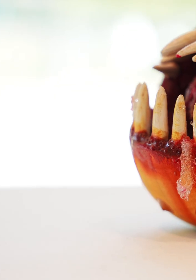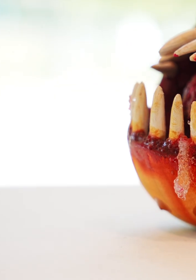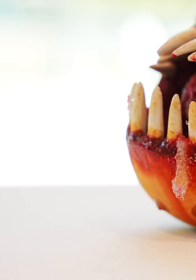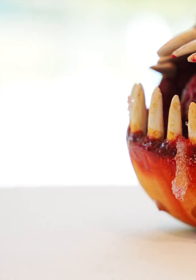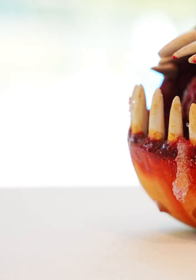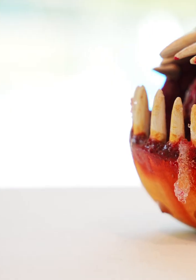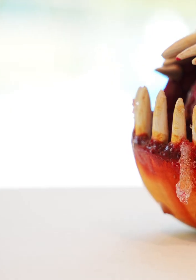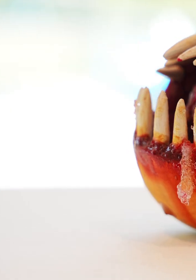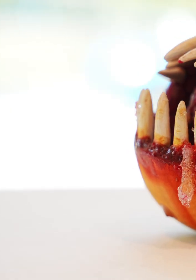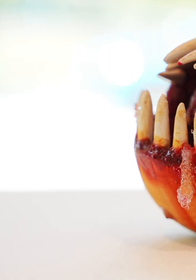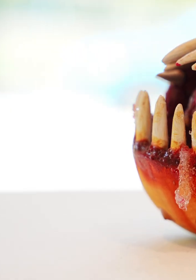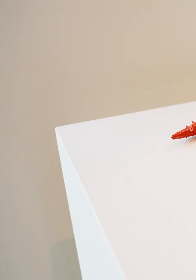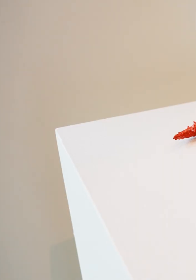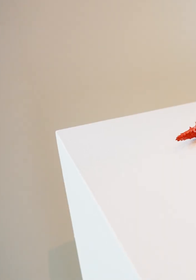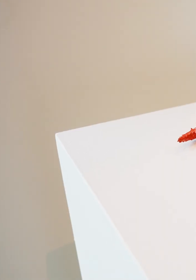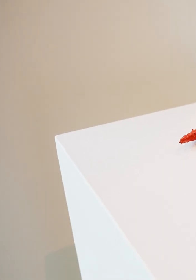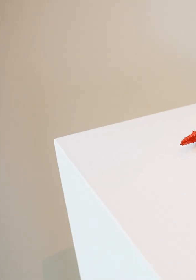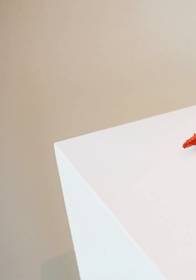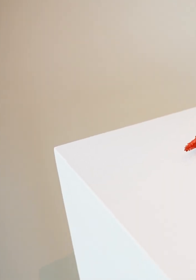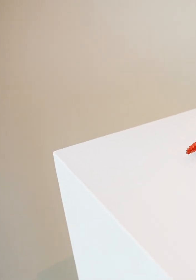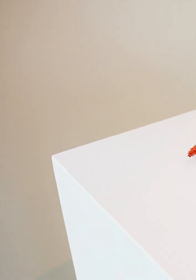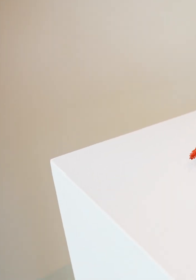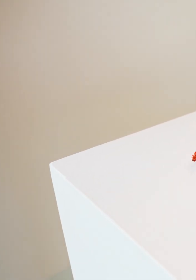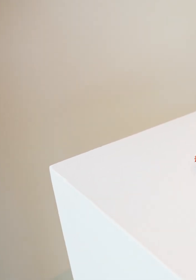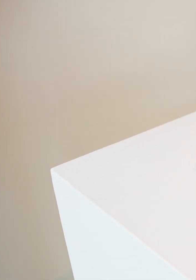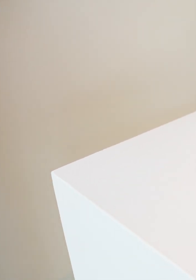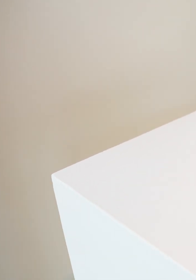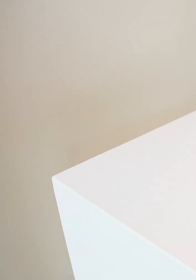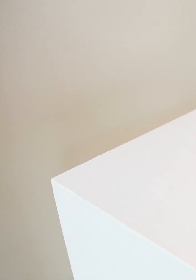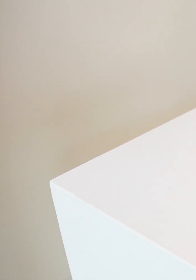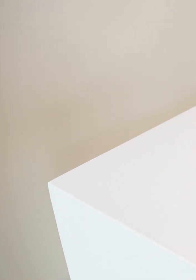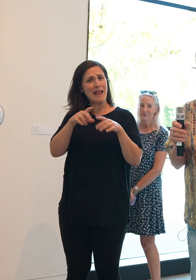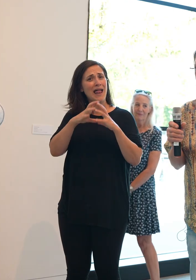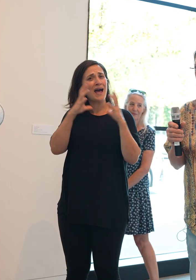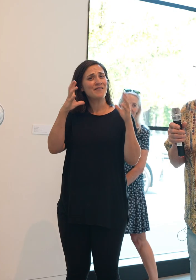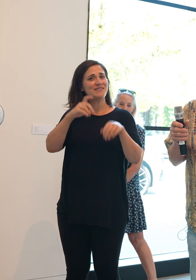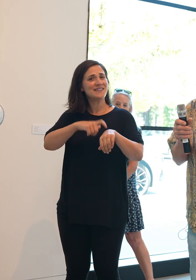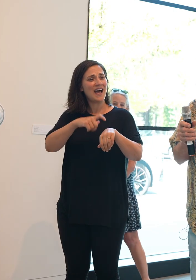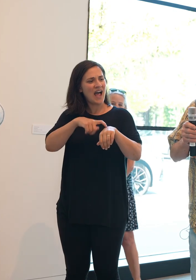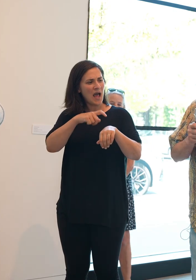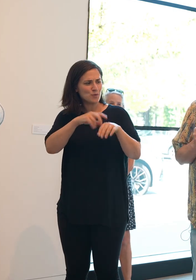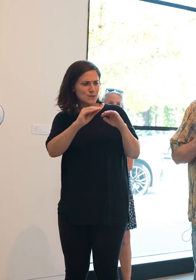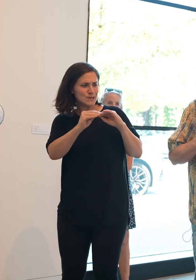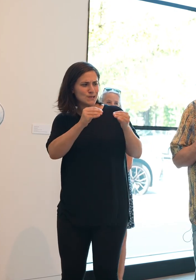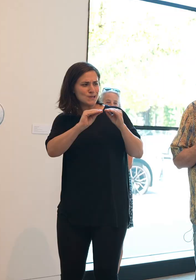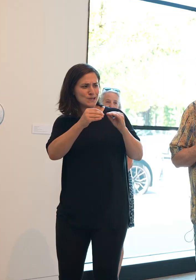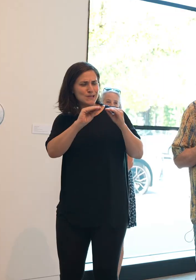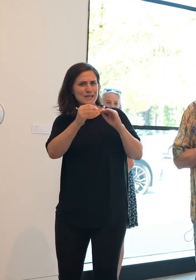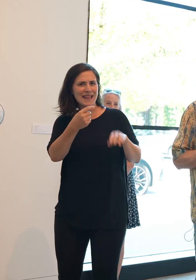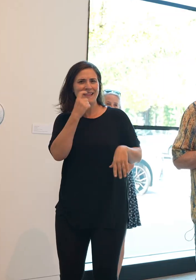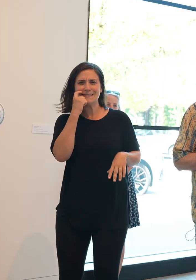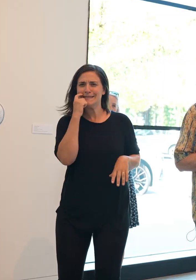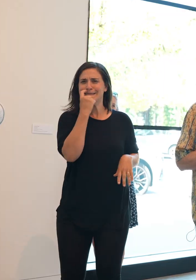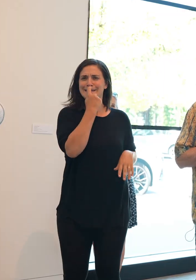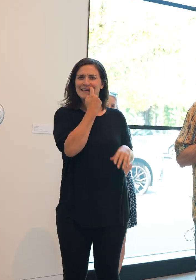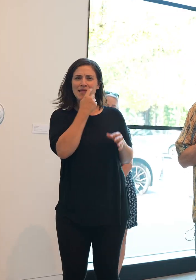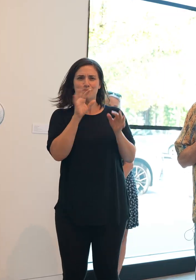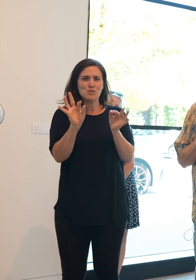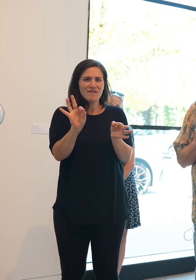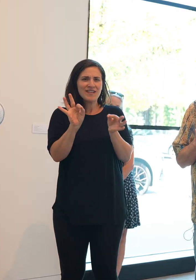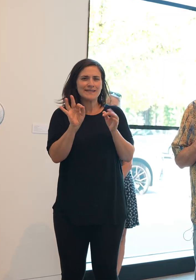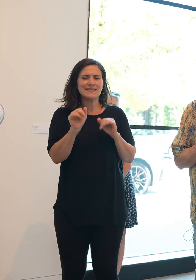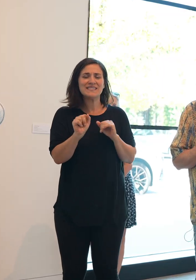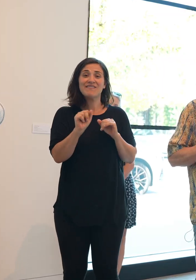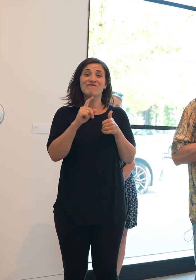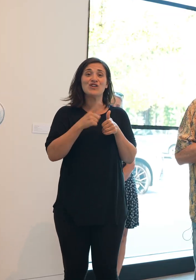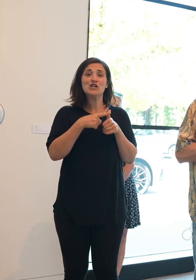teeth right because they looked too clean when I first got them in. I had to rough them up a little